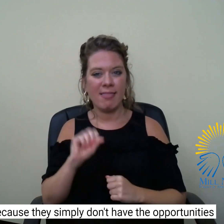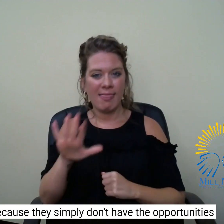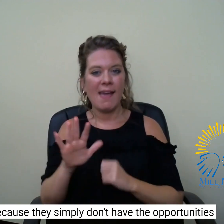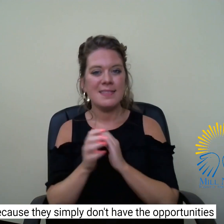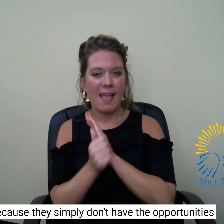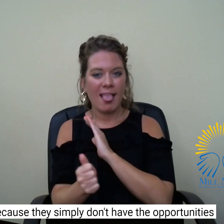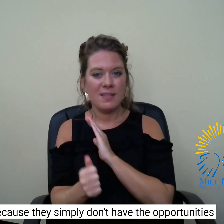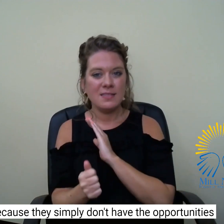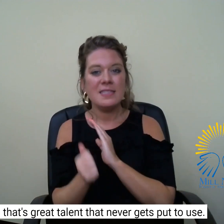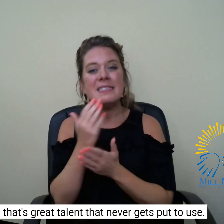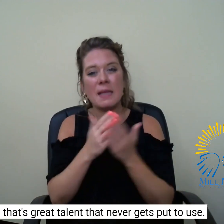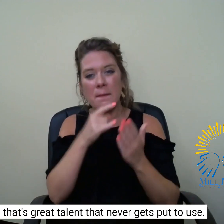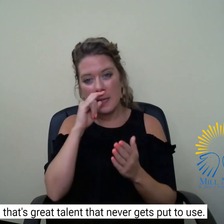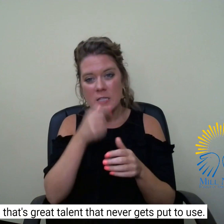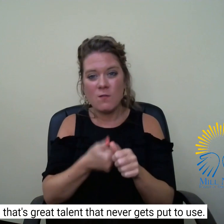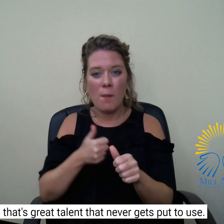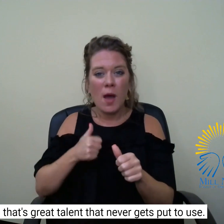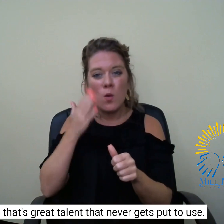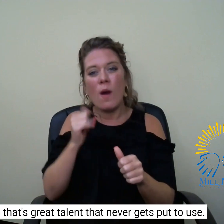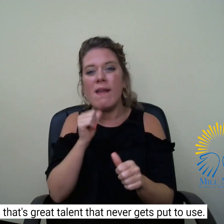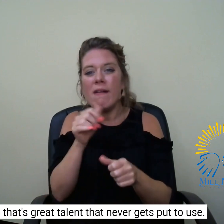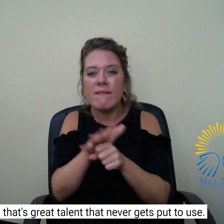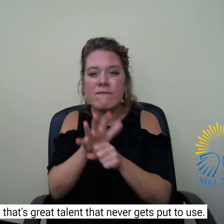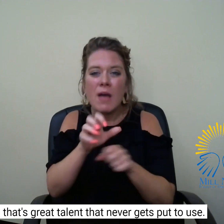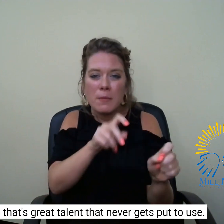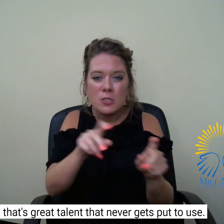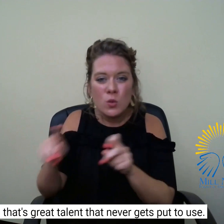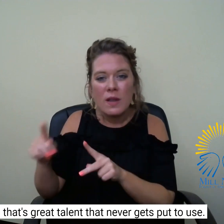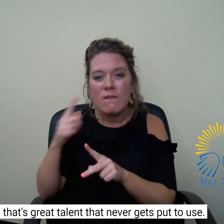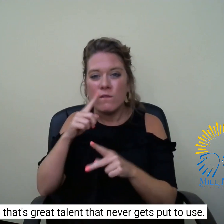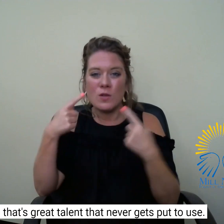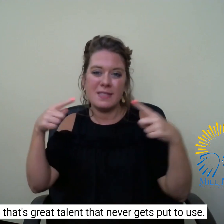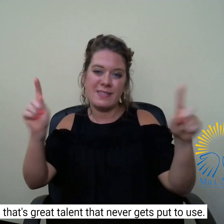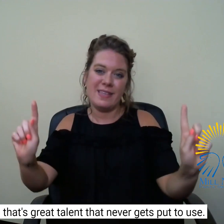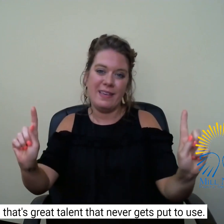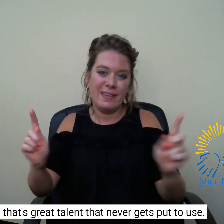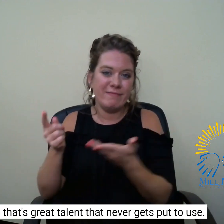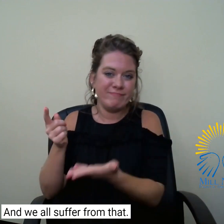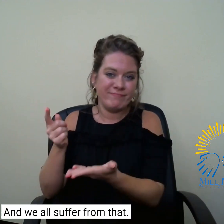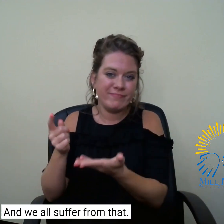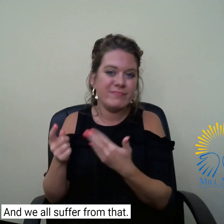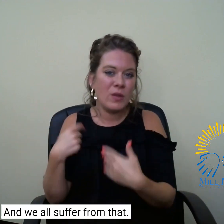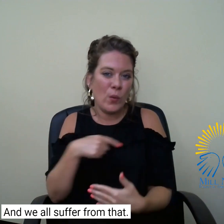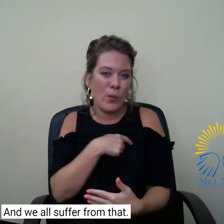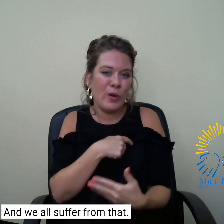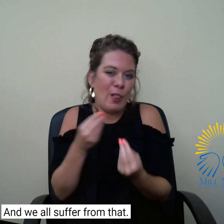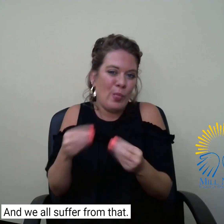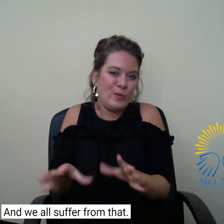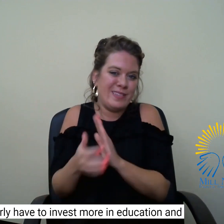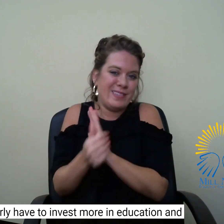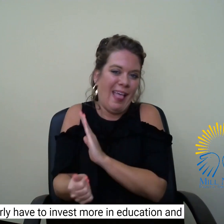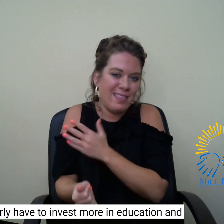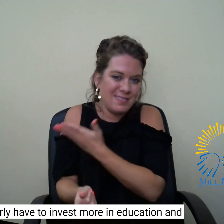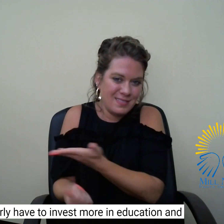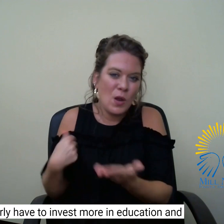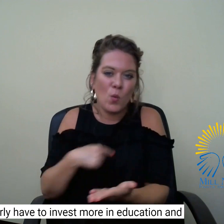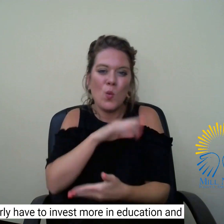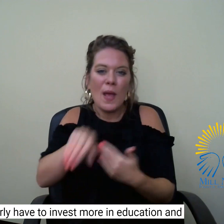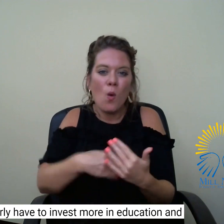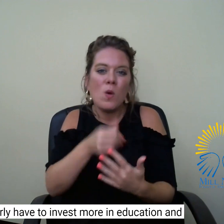have the opportunities to succeed, then that's great talent that never gets put to use. And we all suffer from that. So we clearly have to